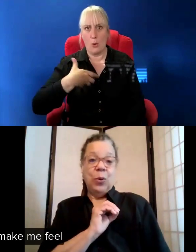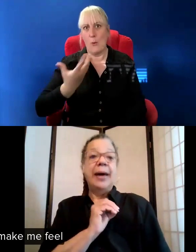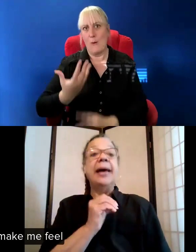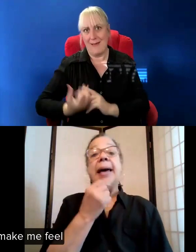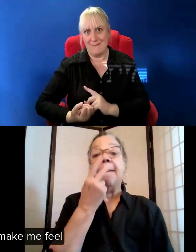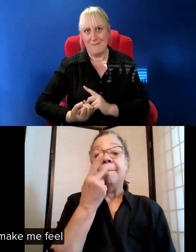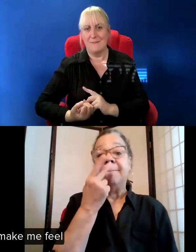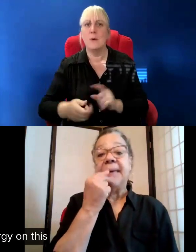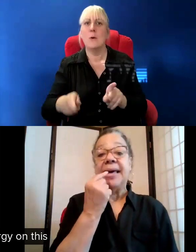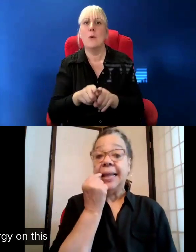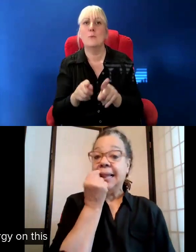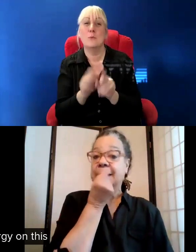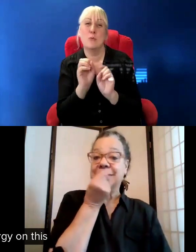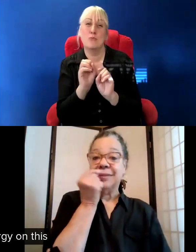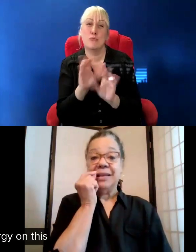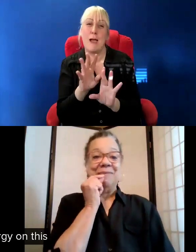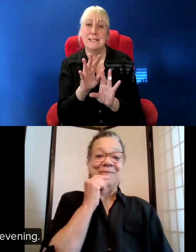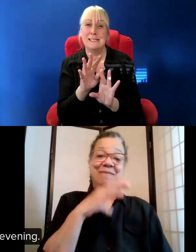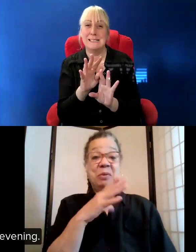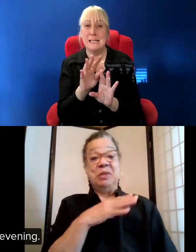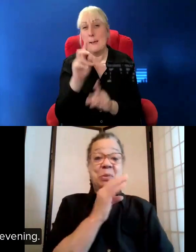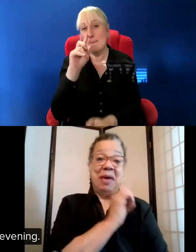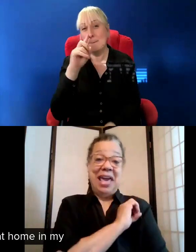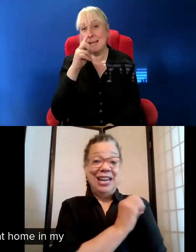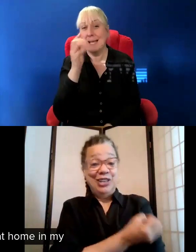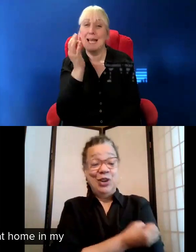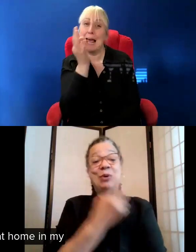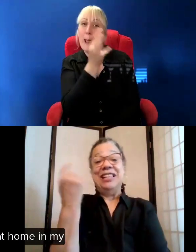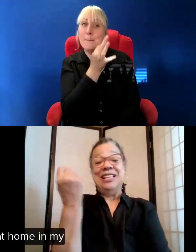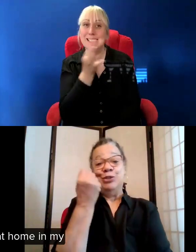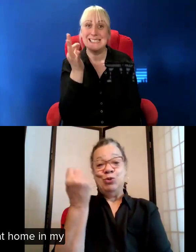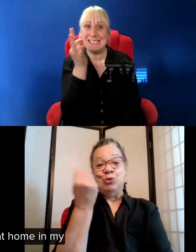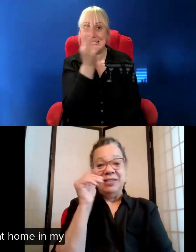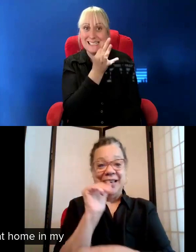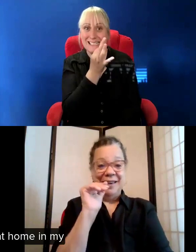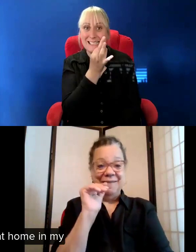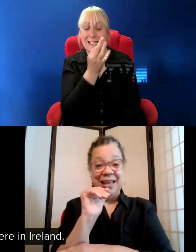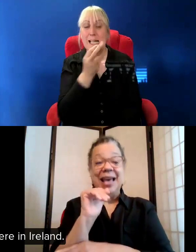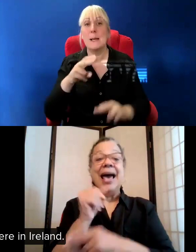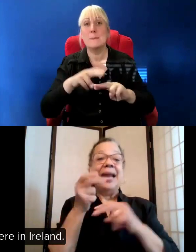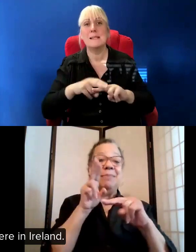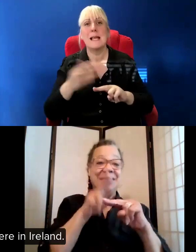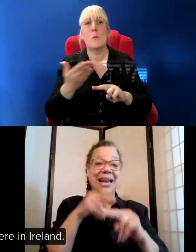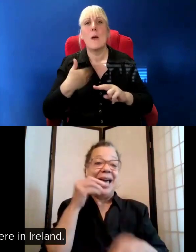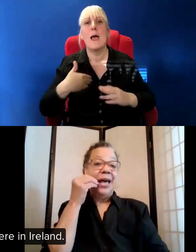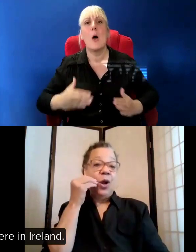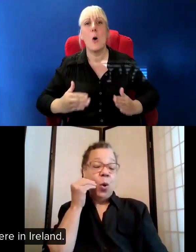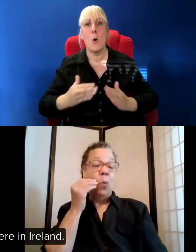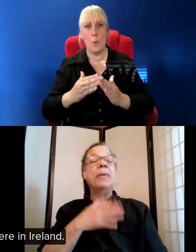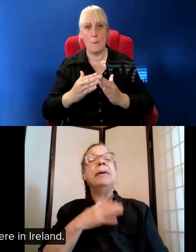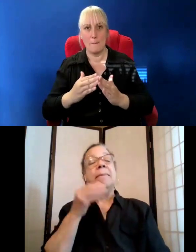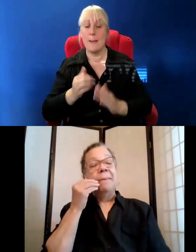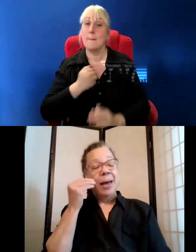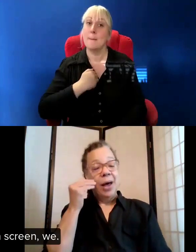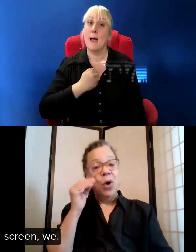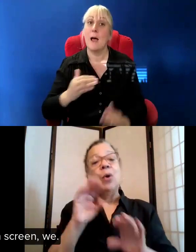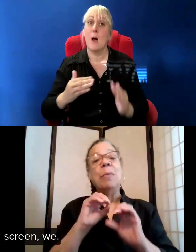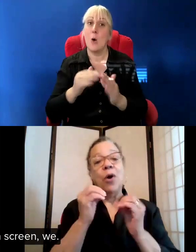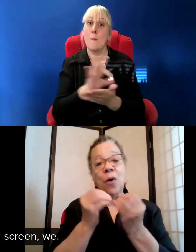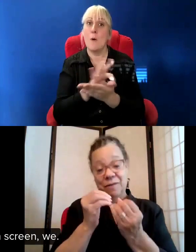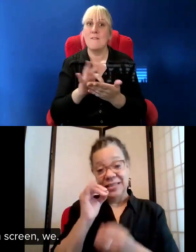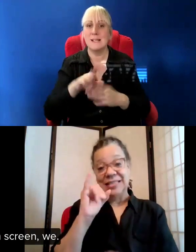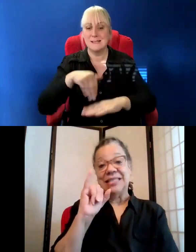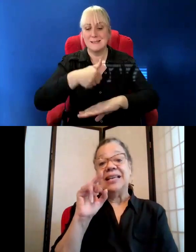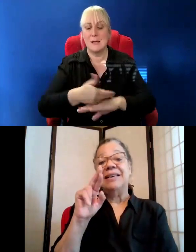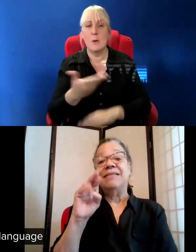lipstick on to make me feel some energy on this Tuesday evening, and I am sat at home in my home office here in Ireland. Joining